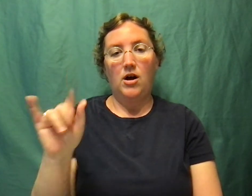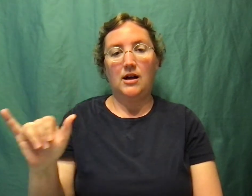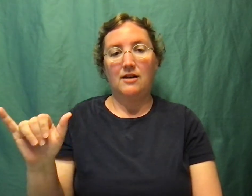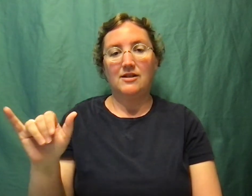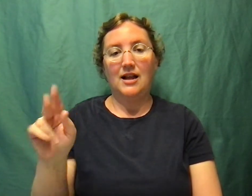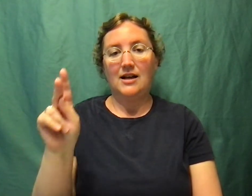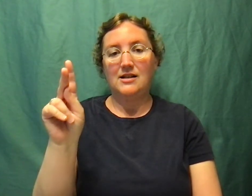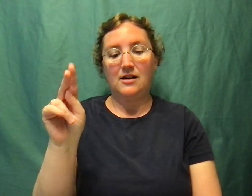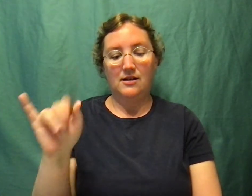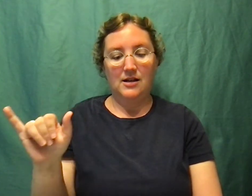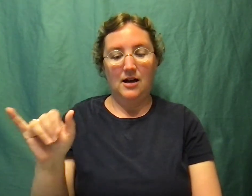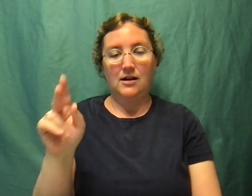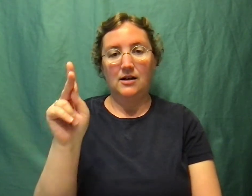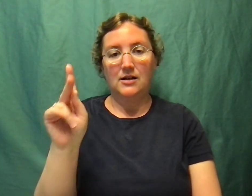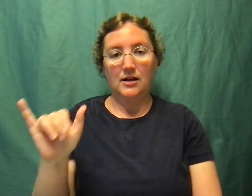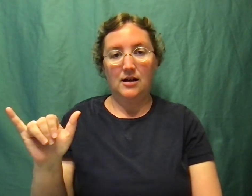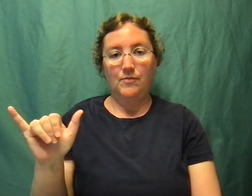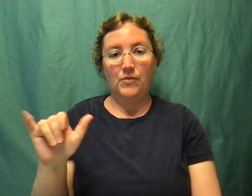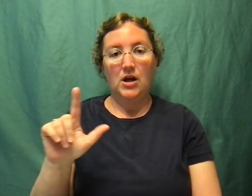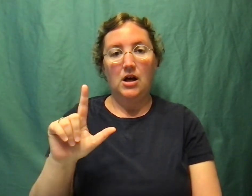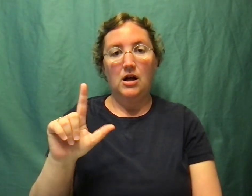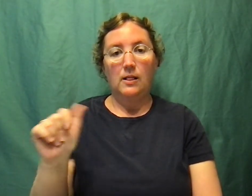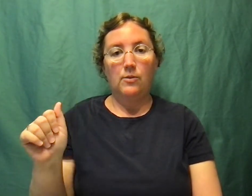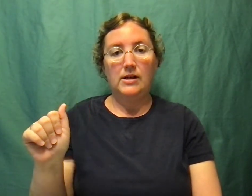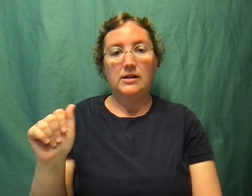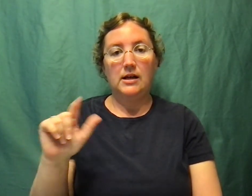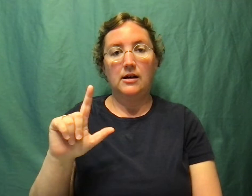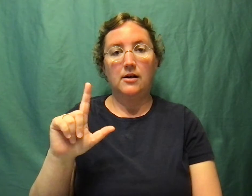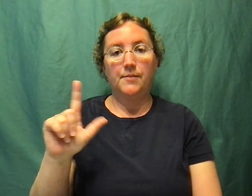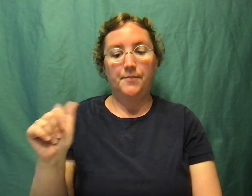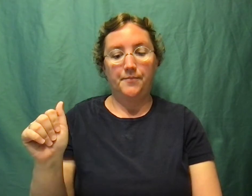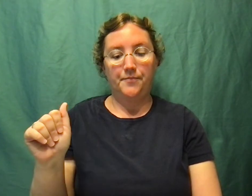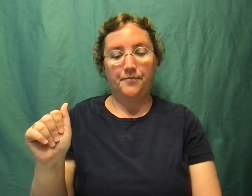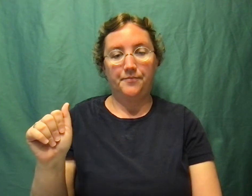kind of slides down to the side. Kentucky. Louisiana.